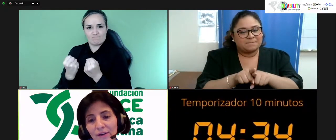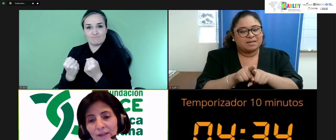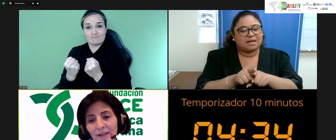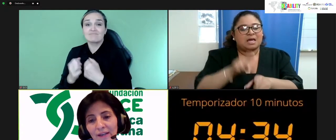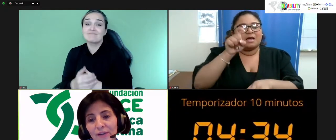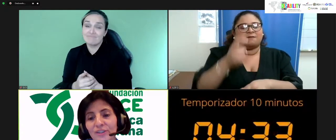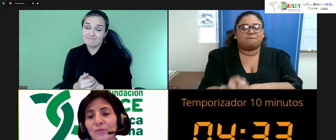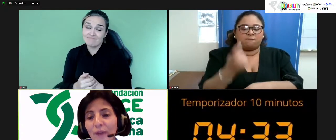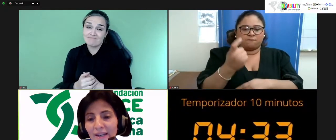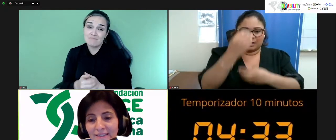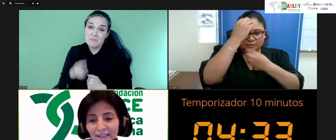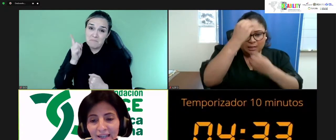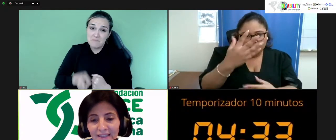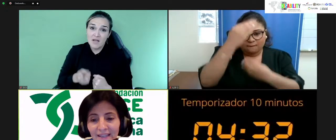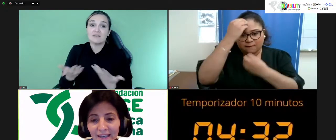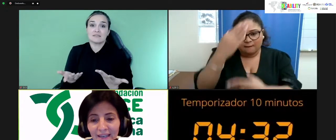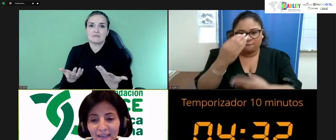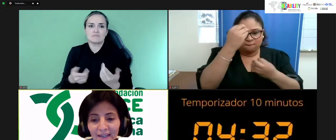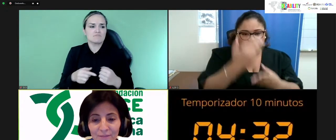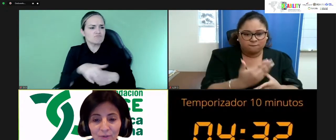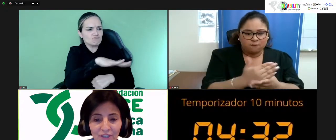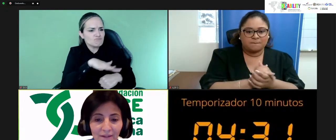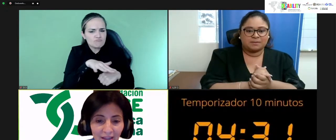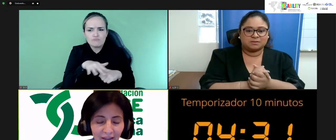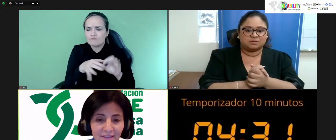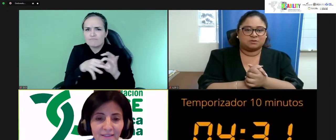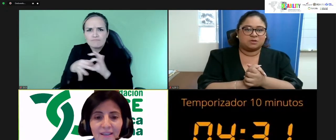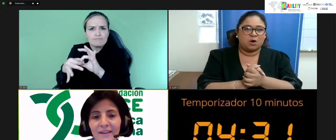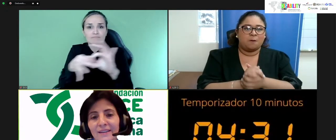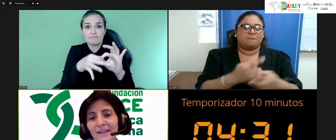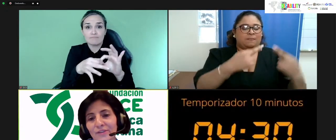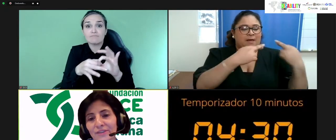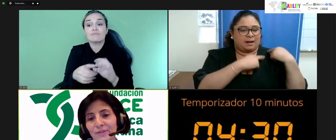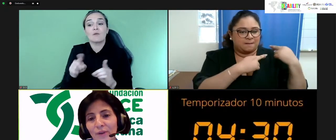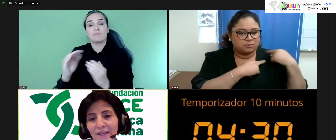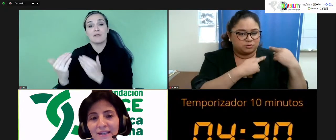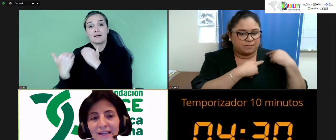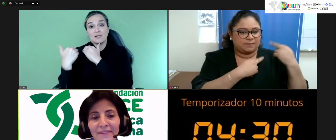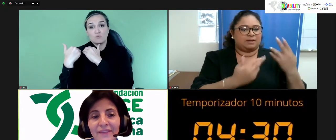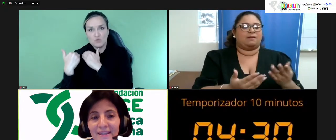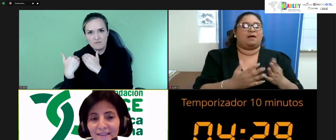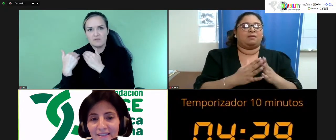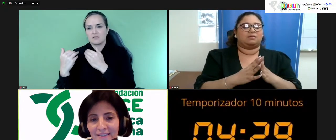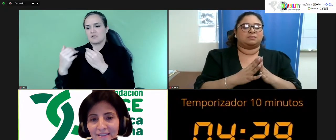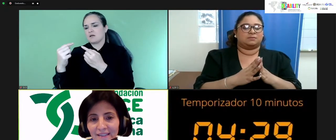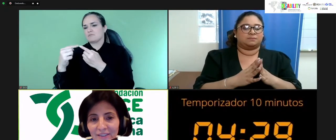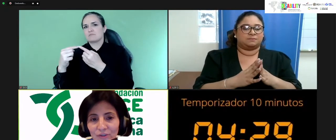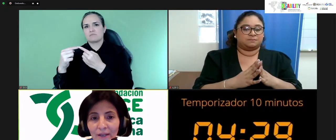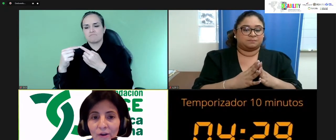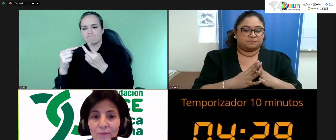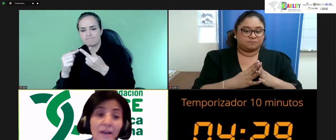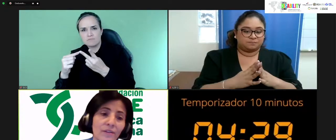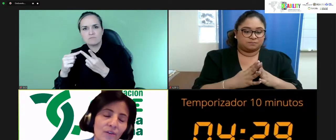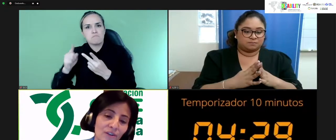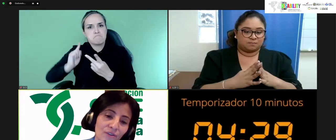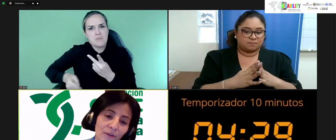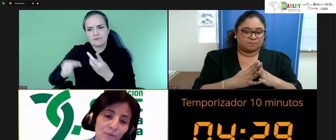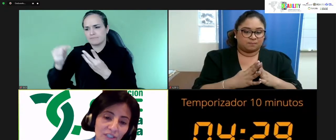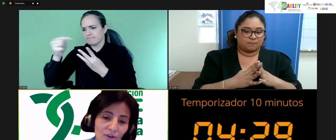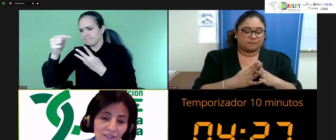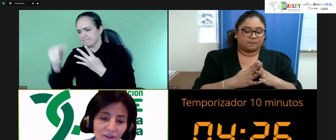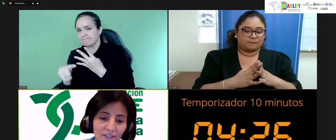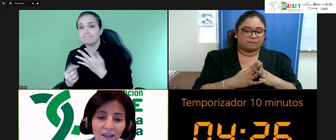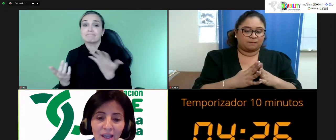persons with disabilities but we detected lack of information of holders regarding their responsibilities as well